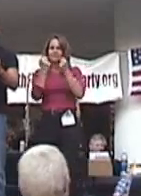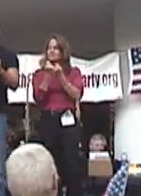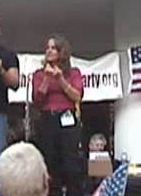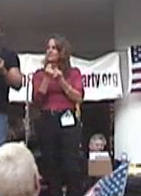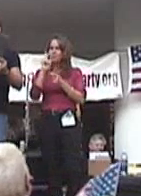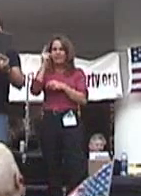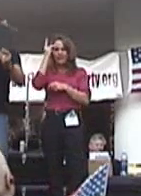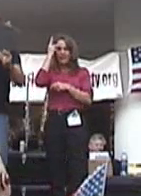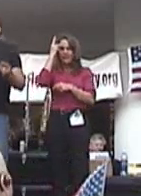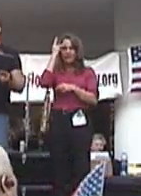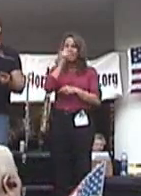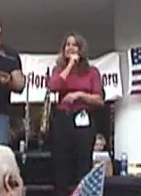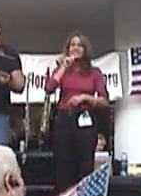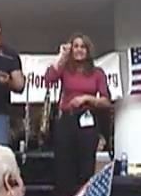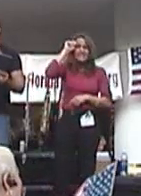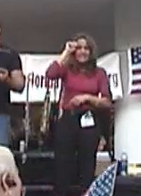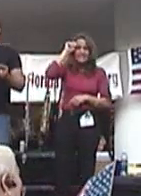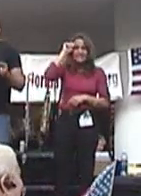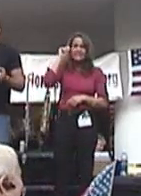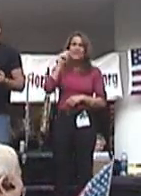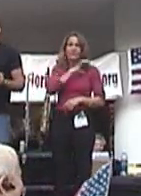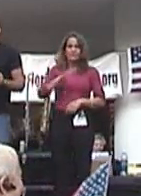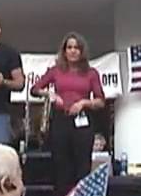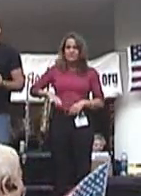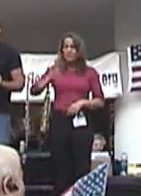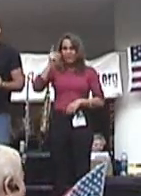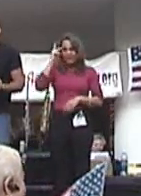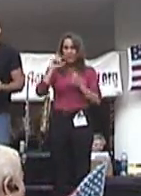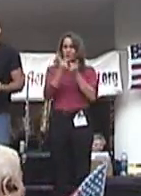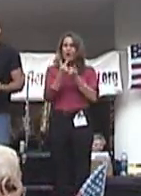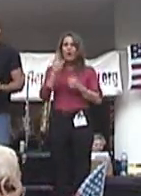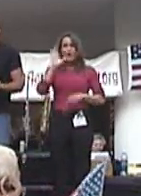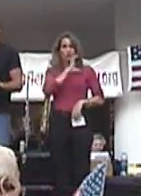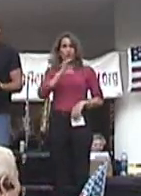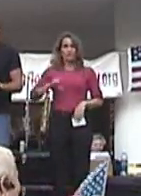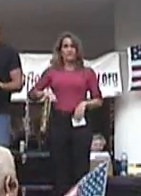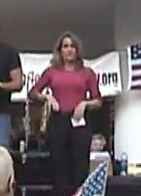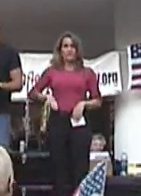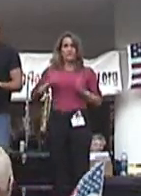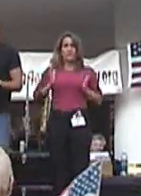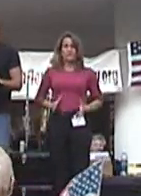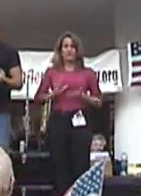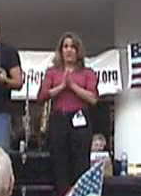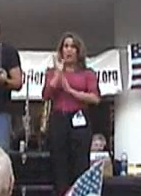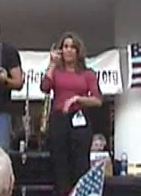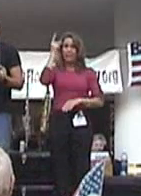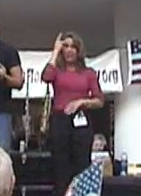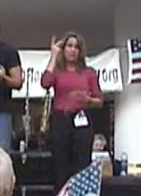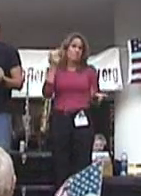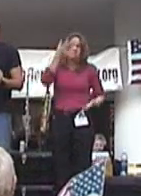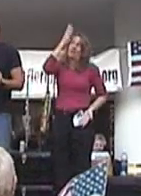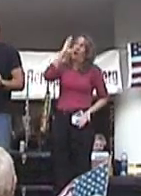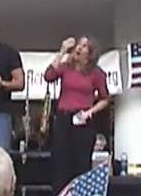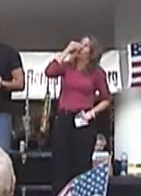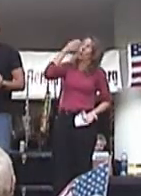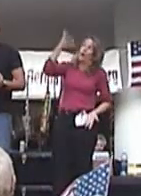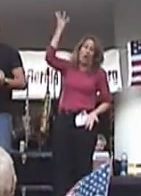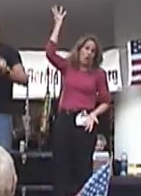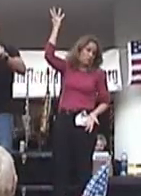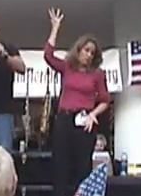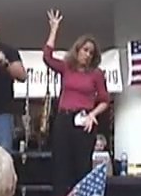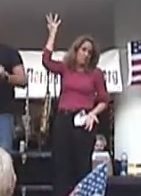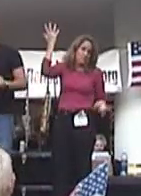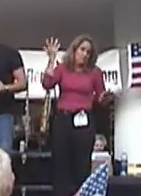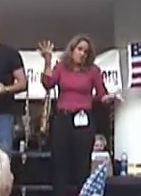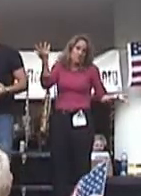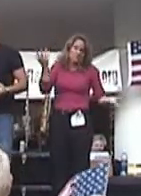political group. Hey, Christians, come become political. Yeah. God doesn't care. Step